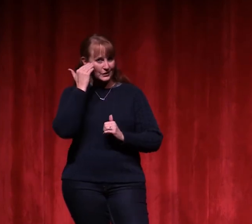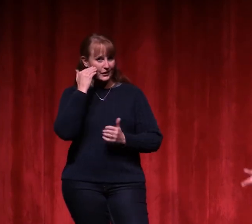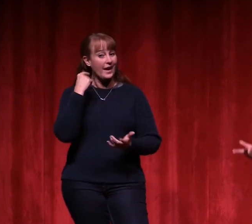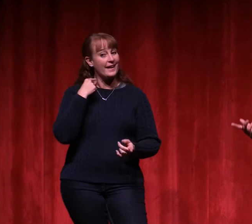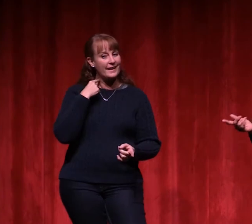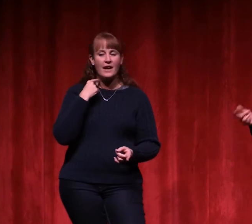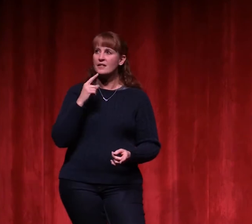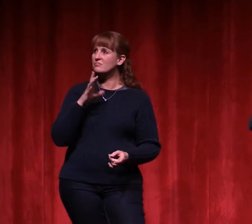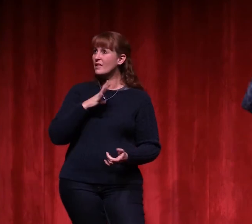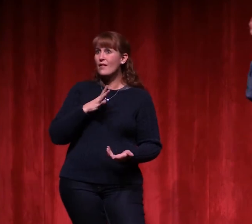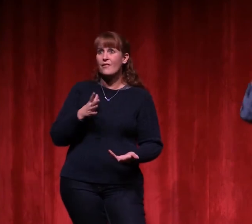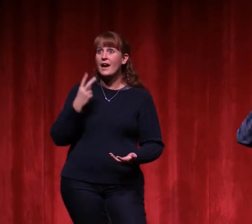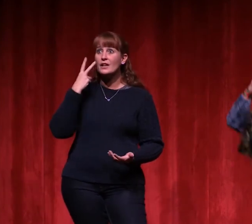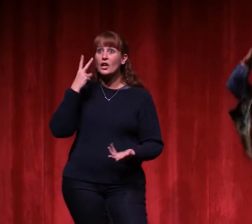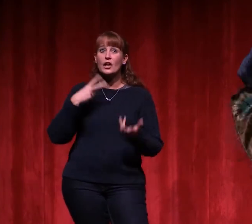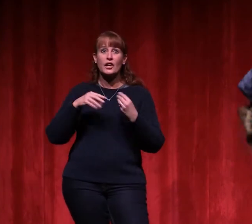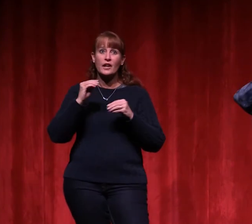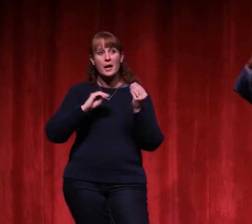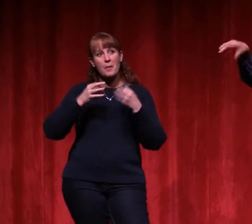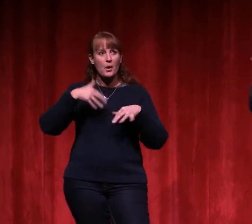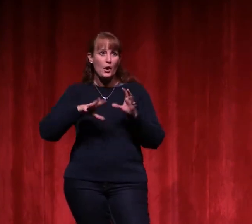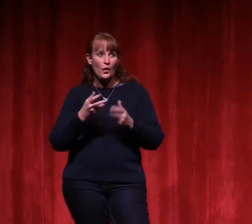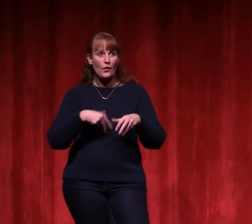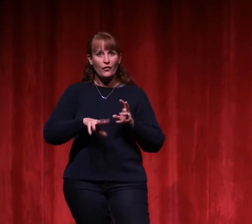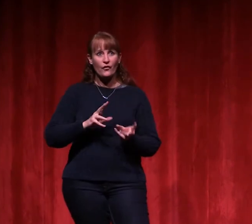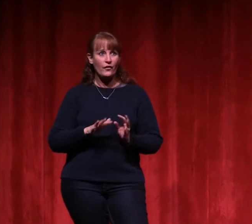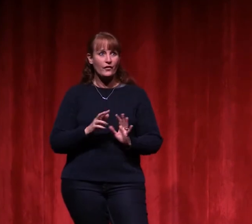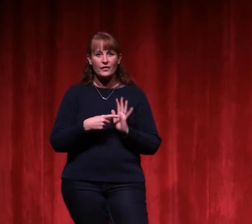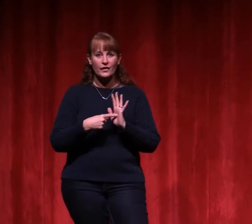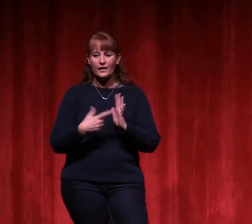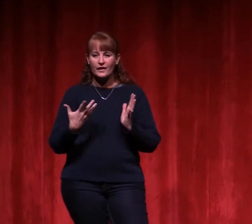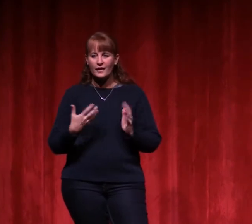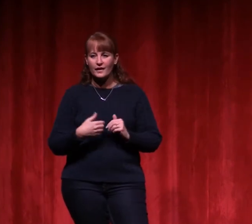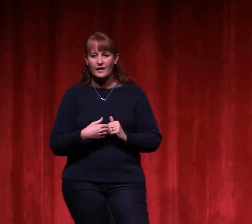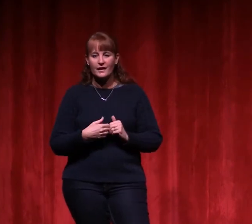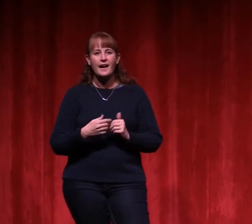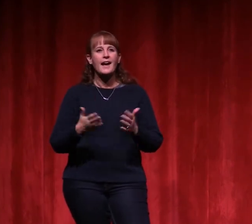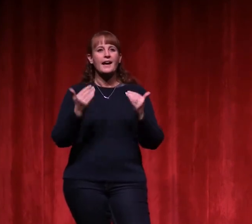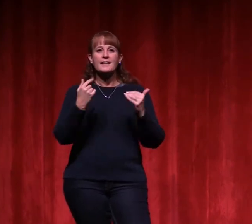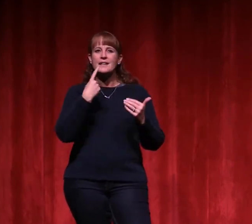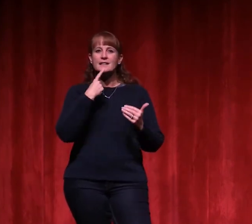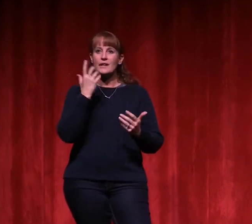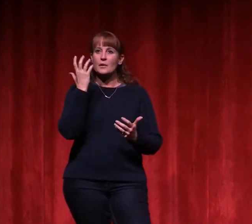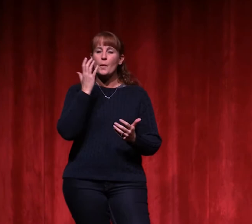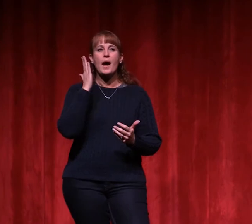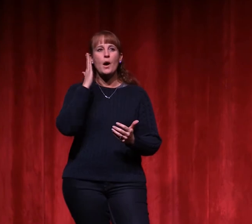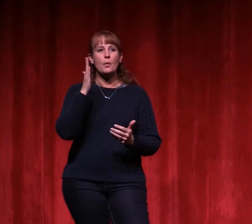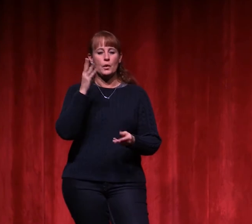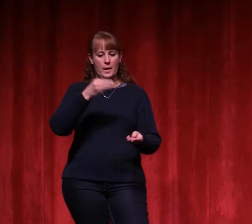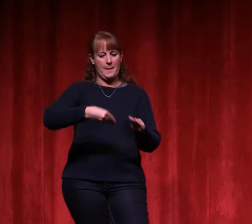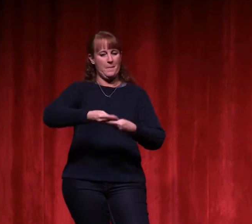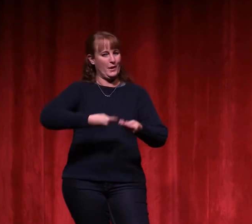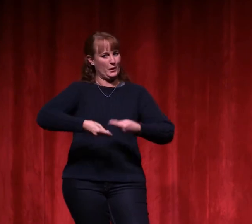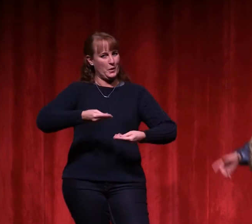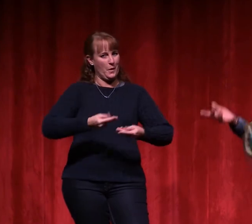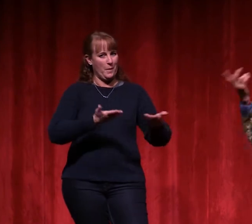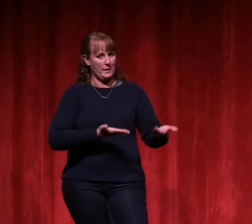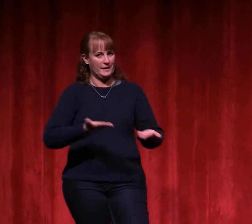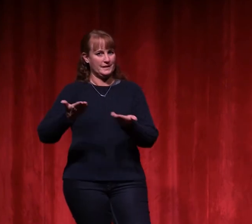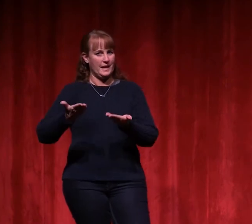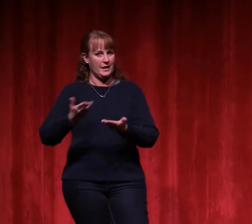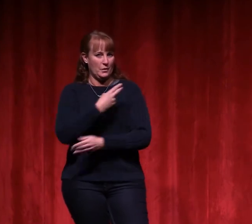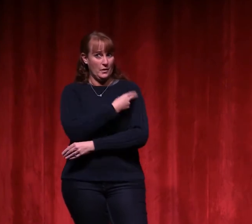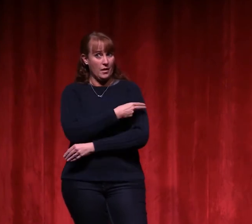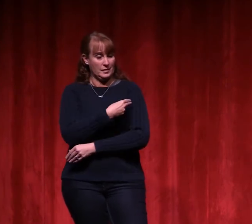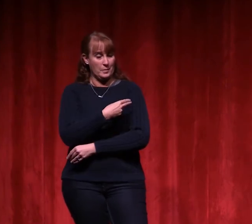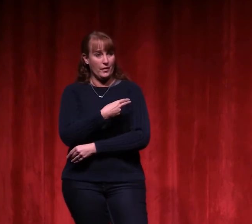neck? And I said, they're fine, look. And I wiggled all over again to show them. And they said, well, we're going to bundle you up and take you into the